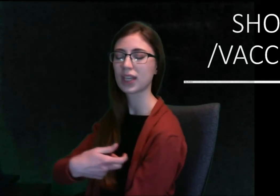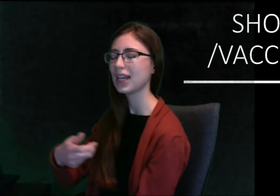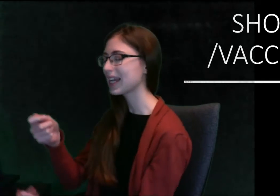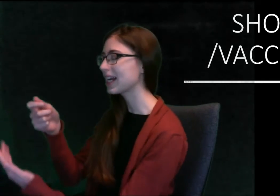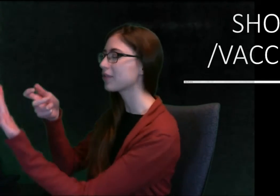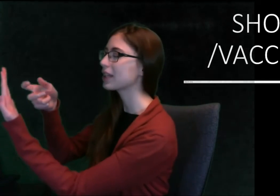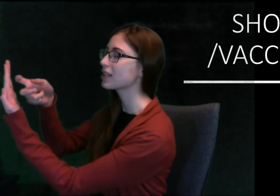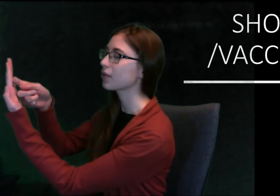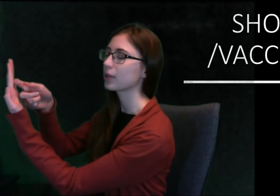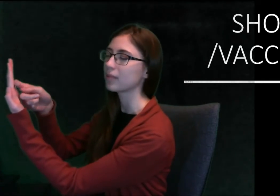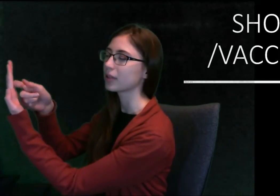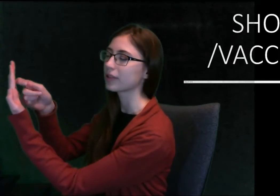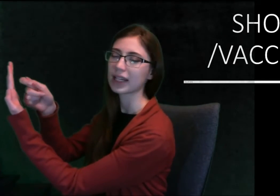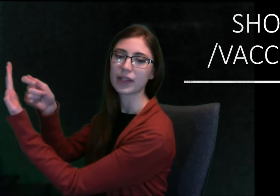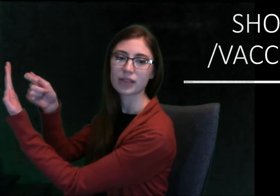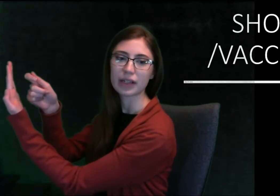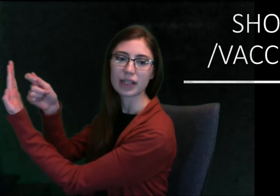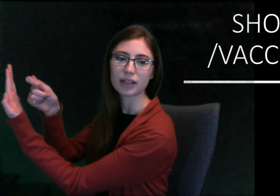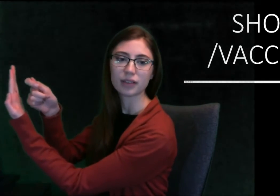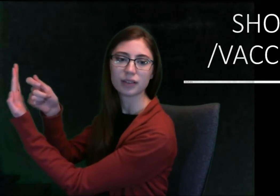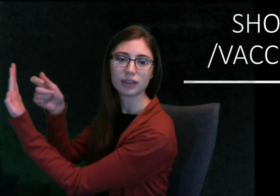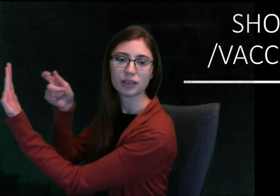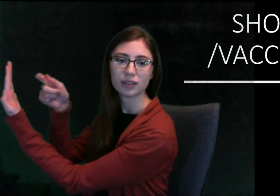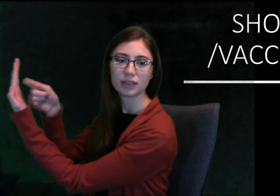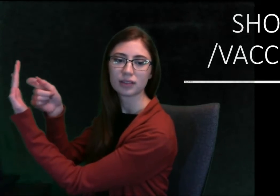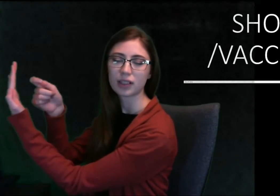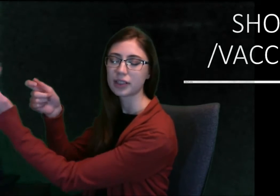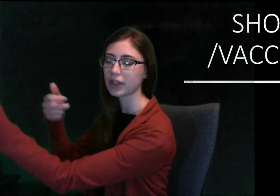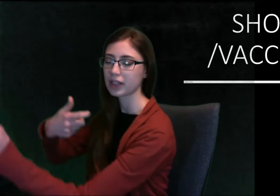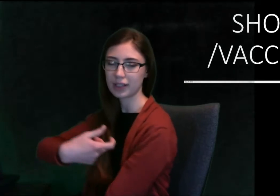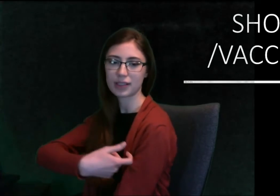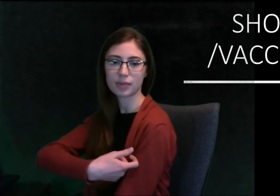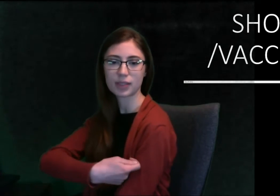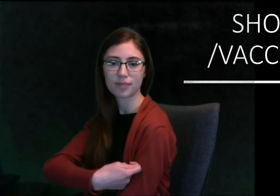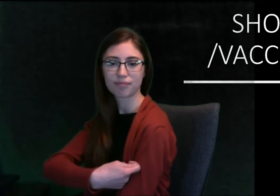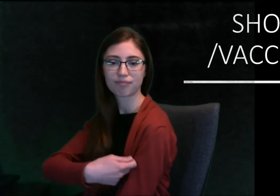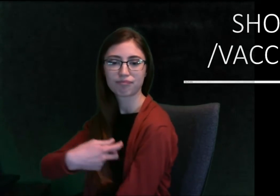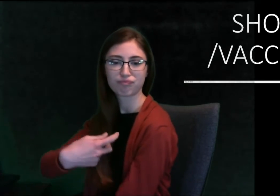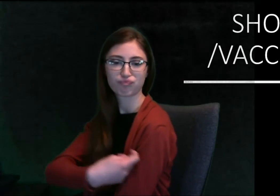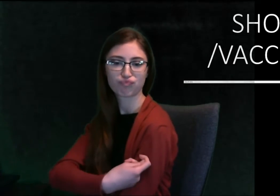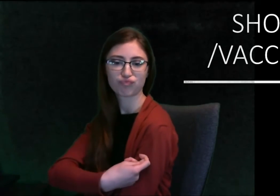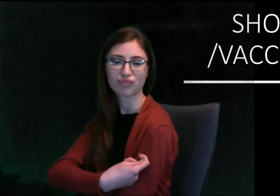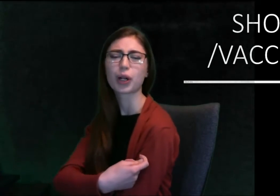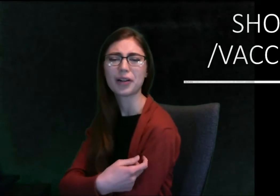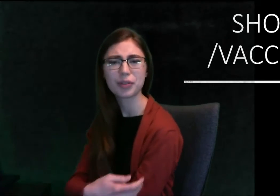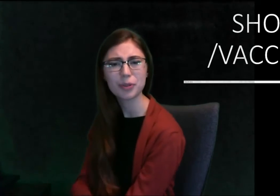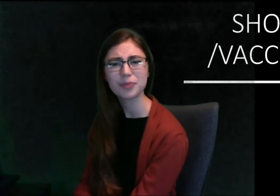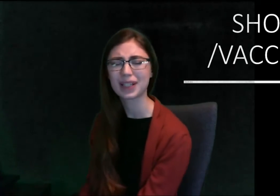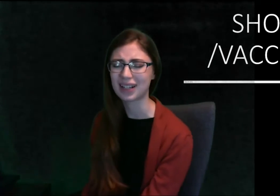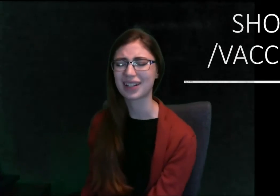It kind of, instead of going in the middle, it kind of hits right here on your finger. That's what's more comfortable and not going to hurt